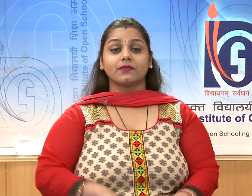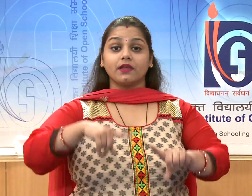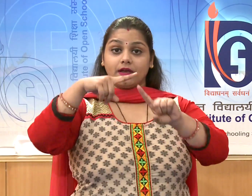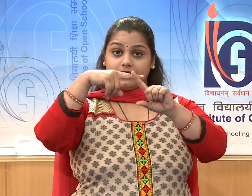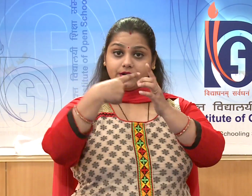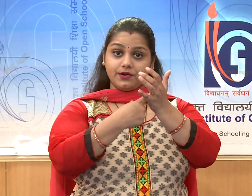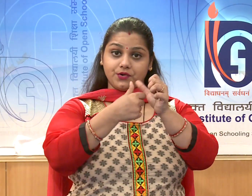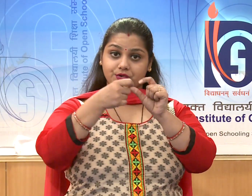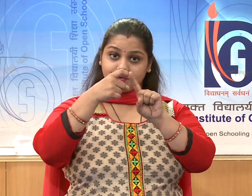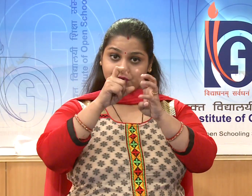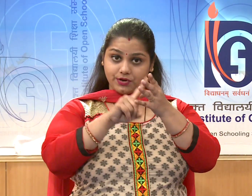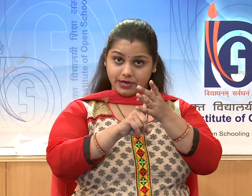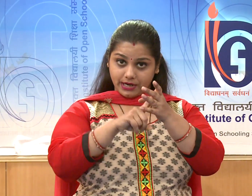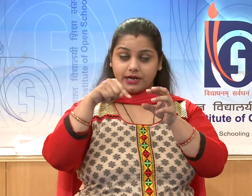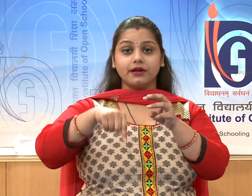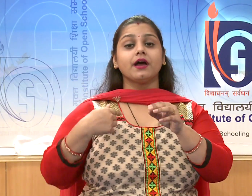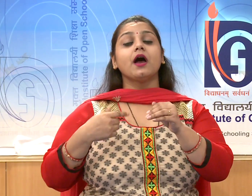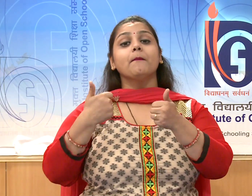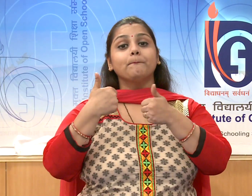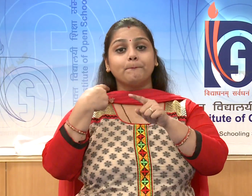Trade and commerce, which had declined greatly,